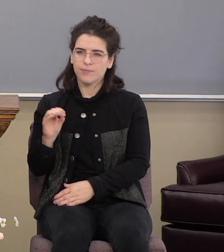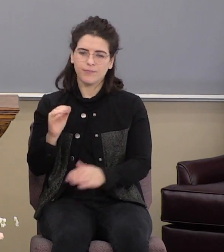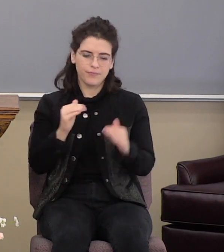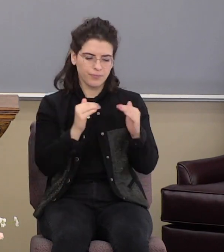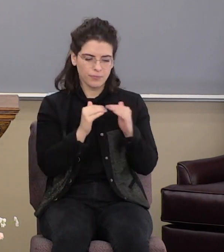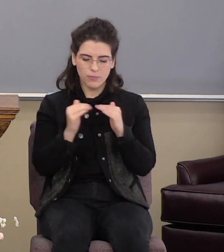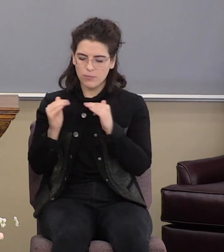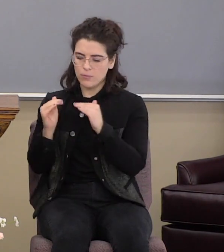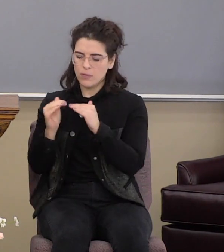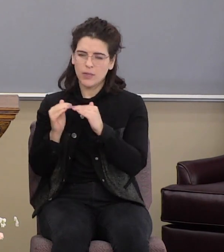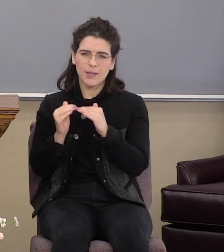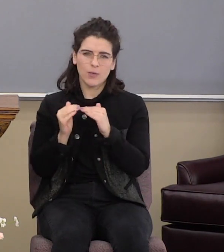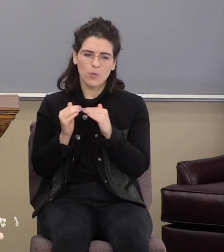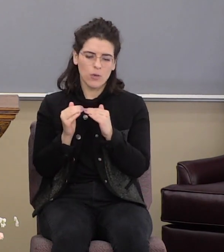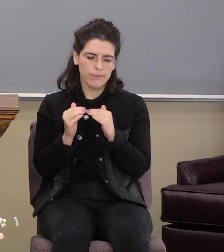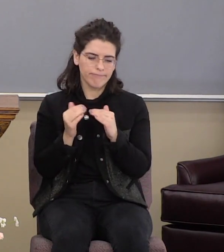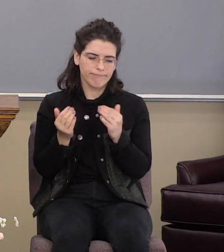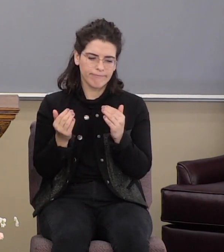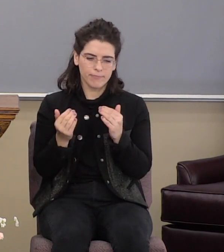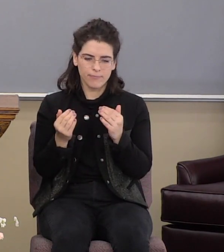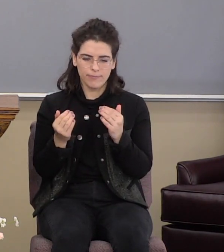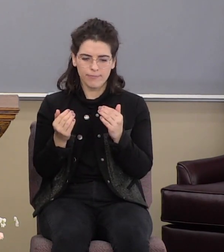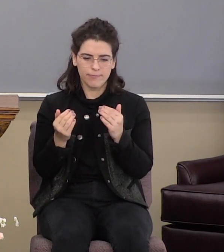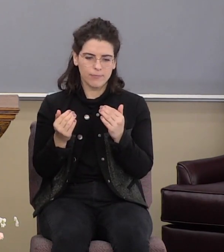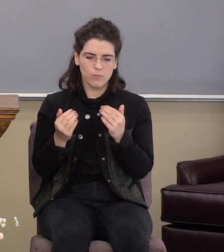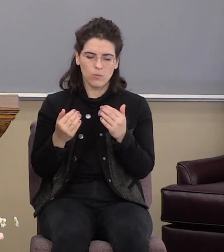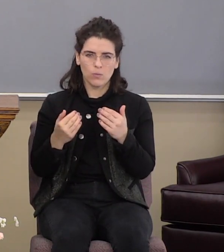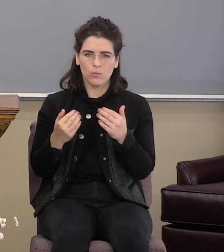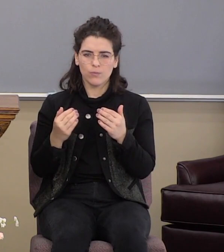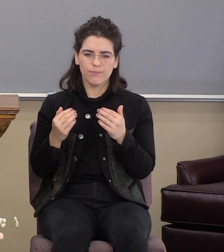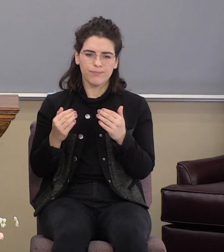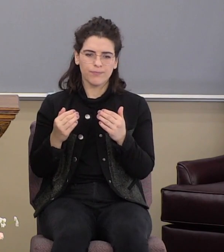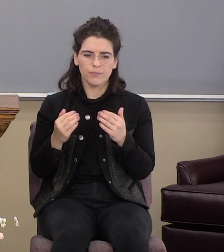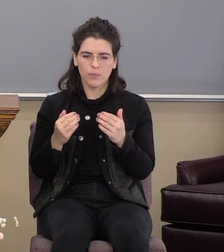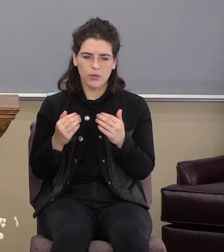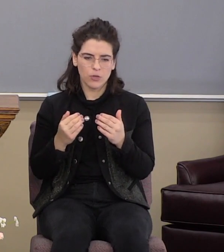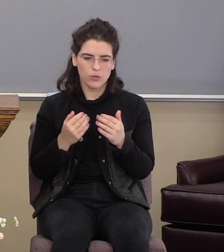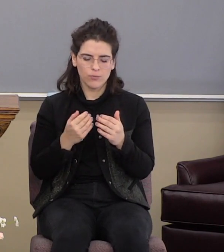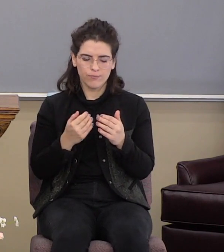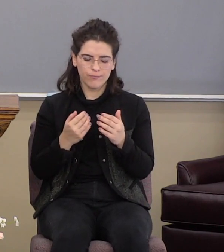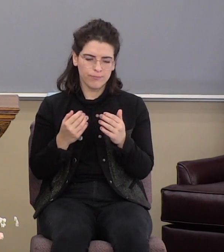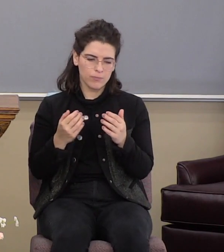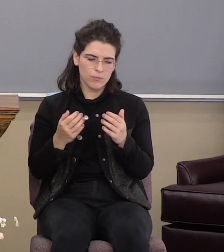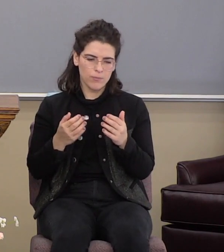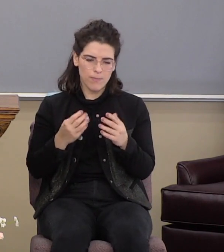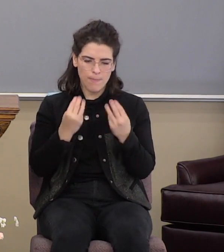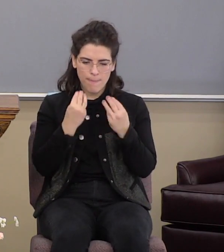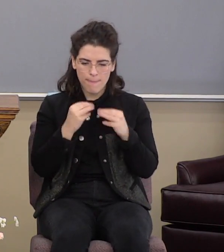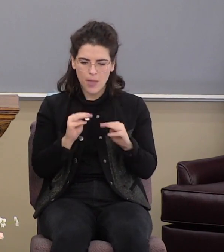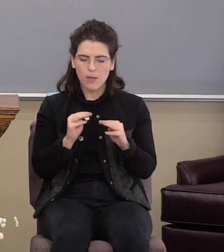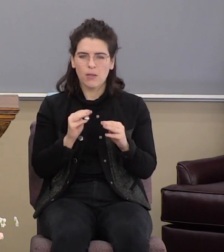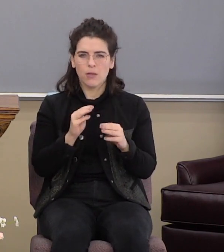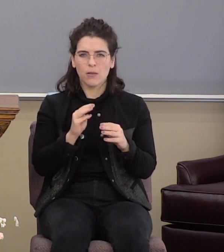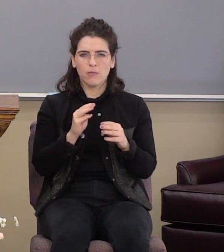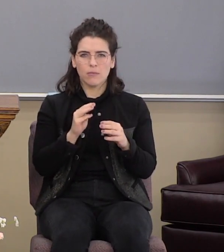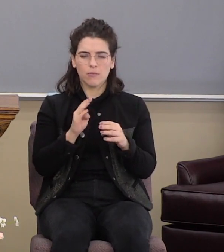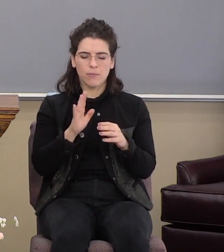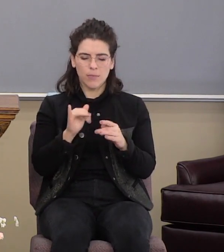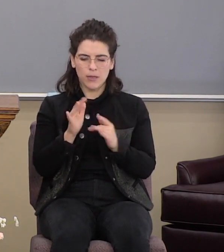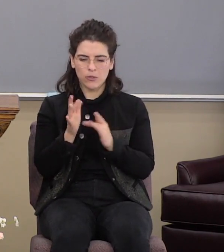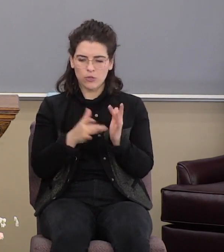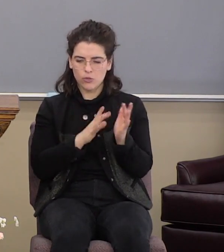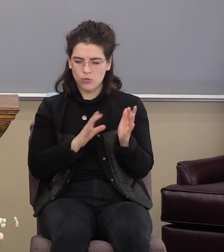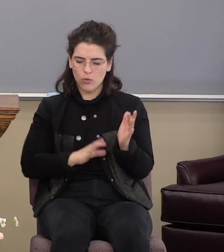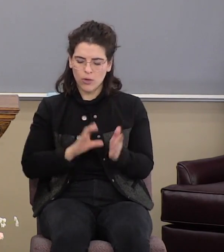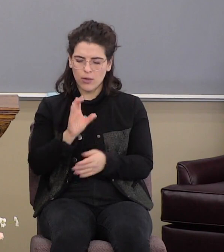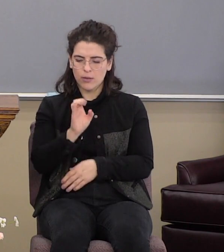equal countering tactic employed by Jesus Christ. Even so, in